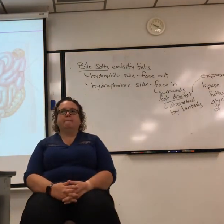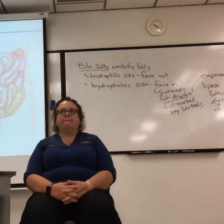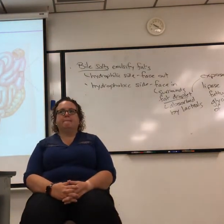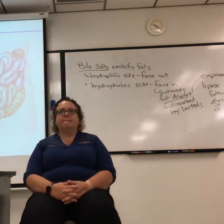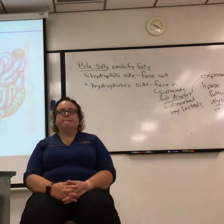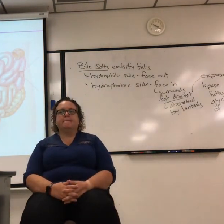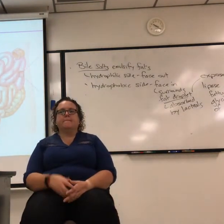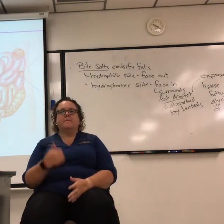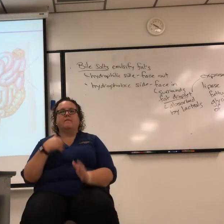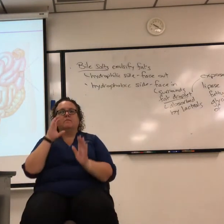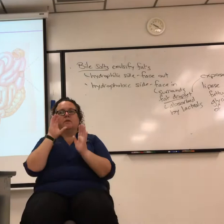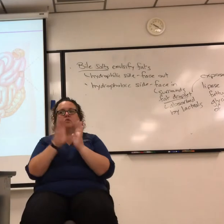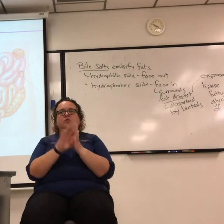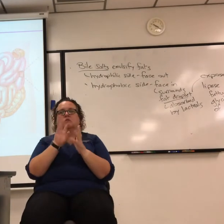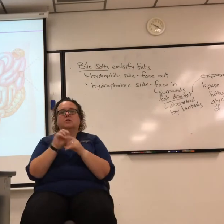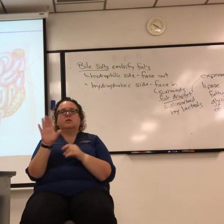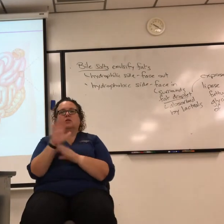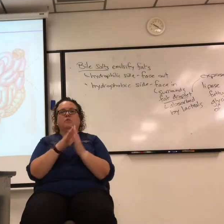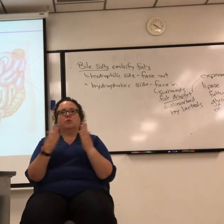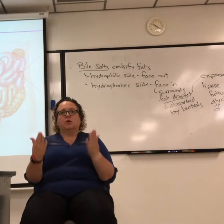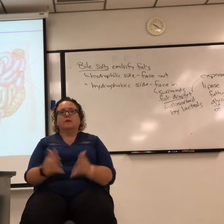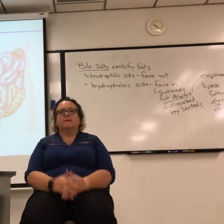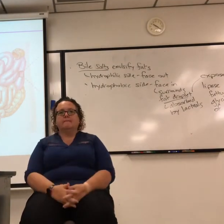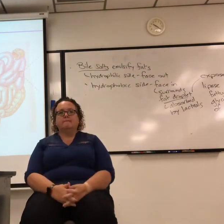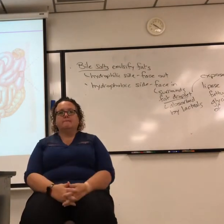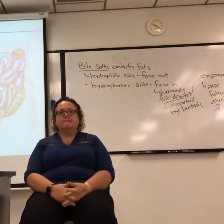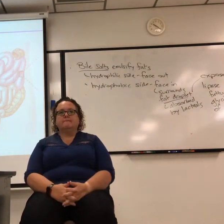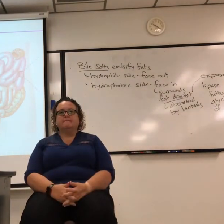You got pictures in your book?